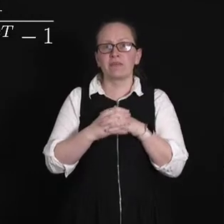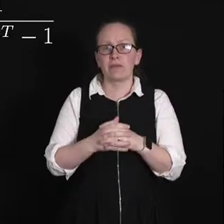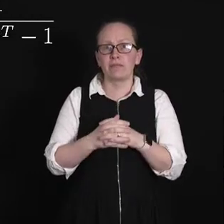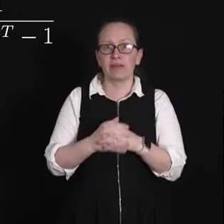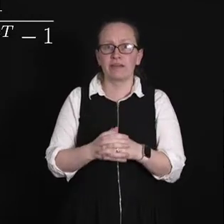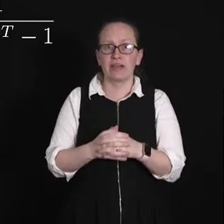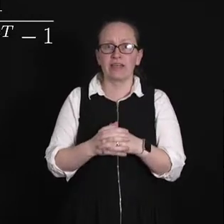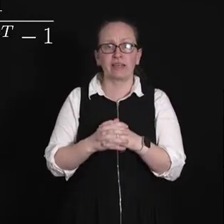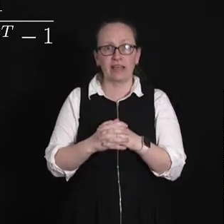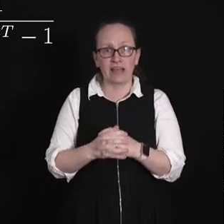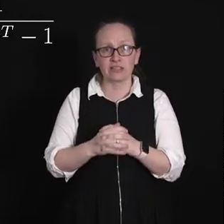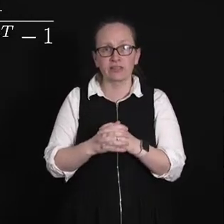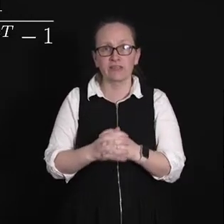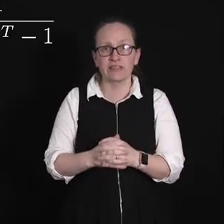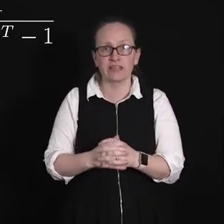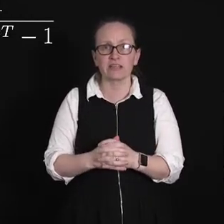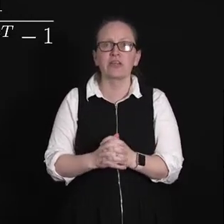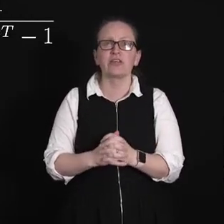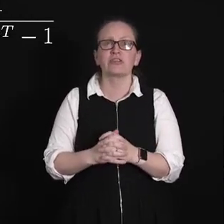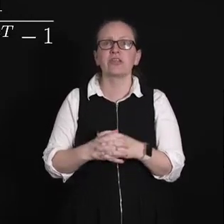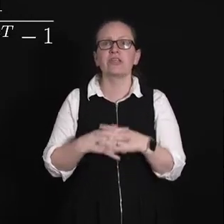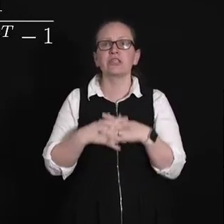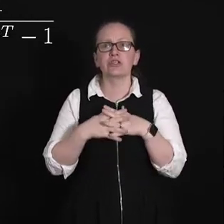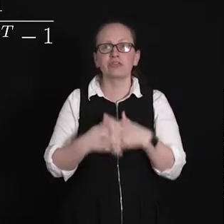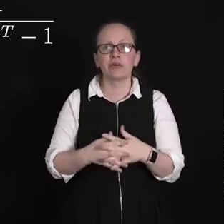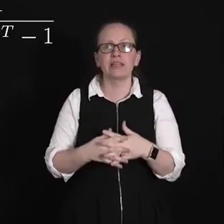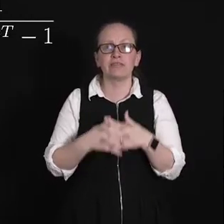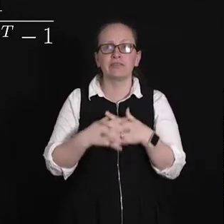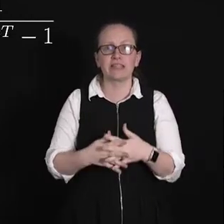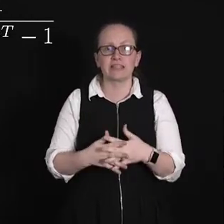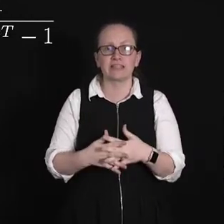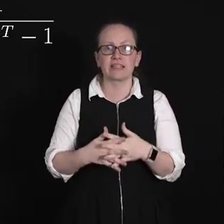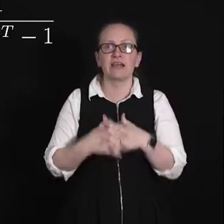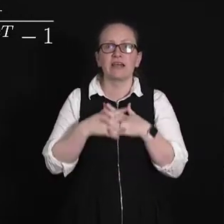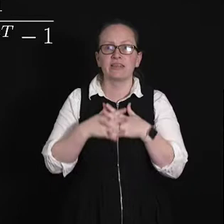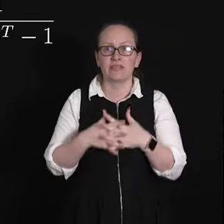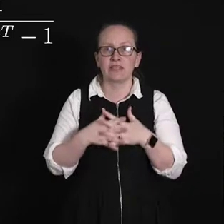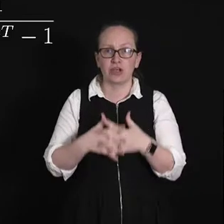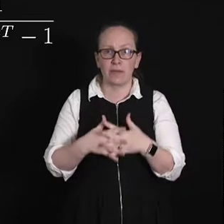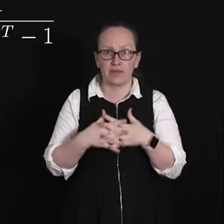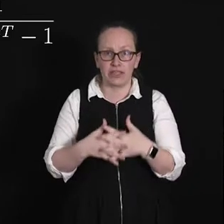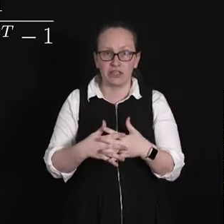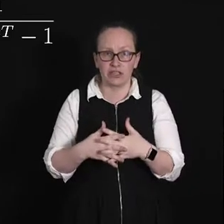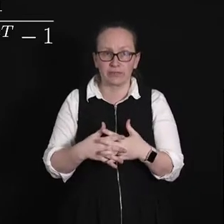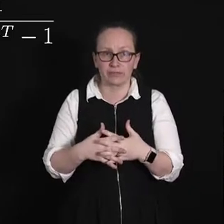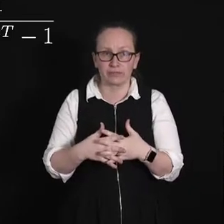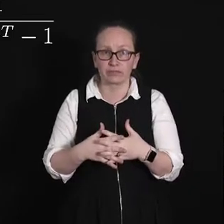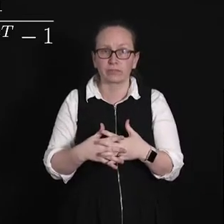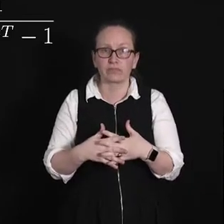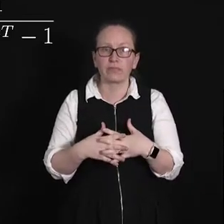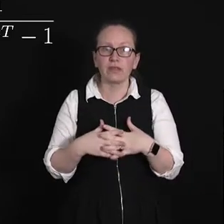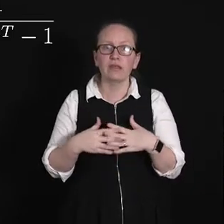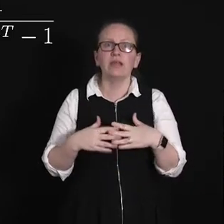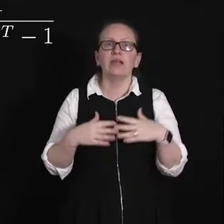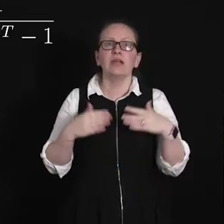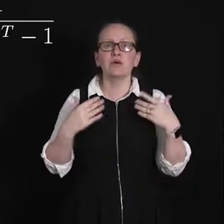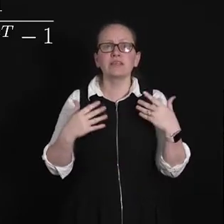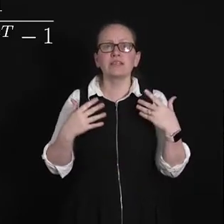firm believer in classical physics, so he strongly resisted this interpretation. It wasn't